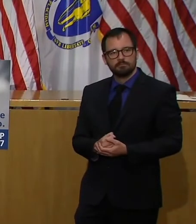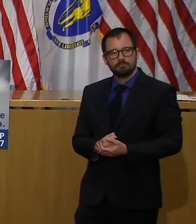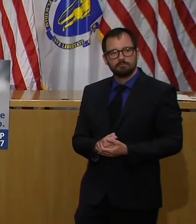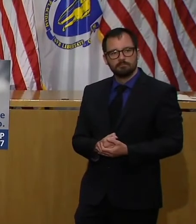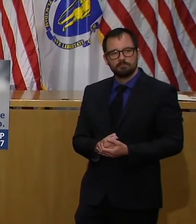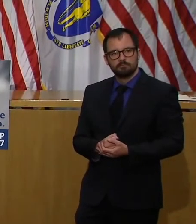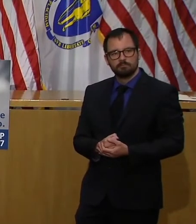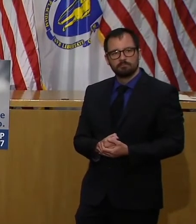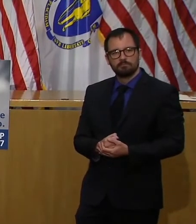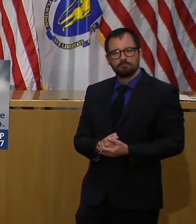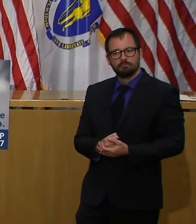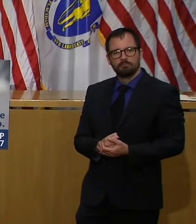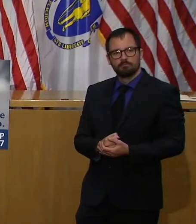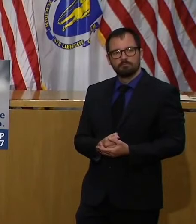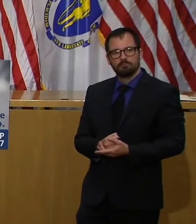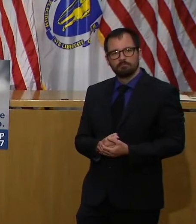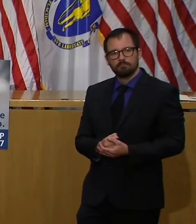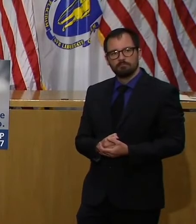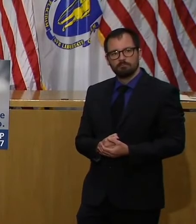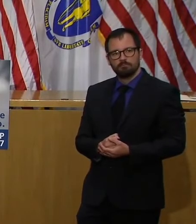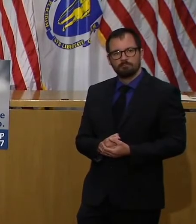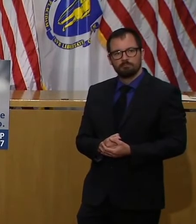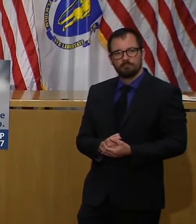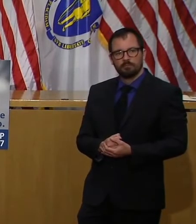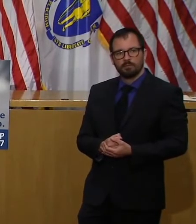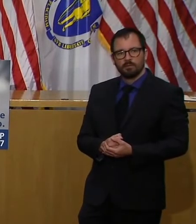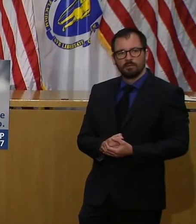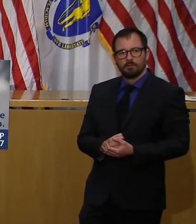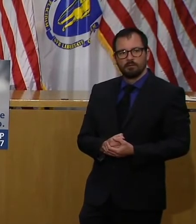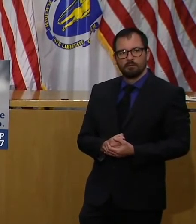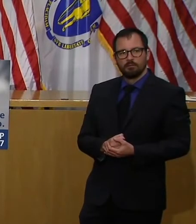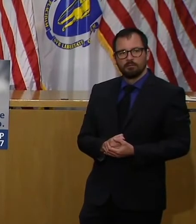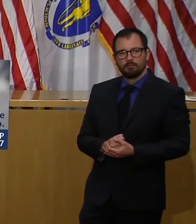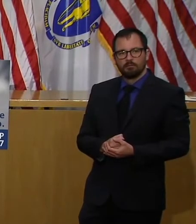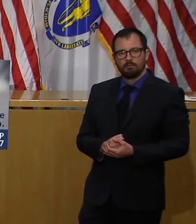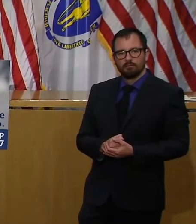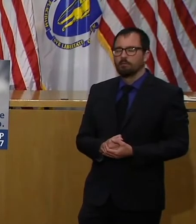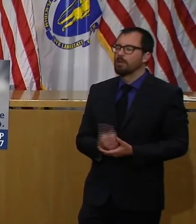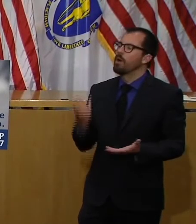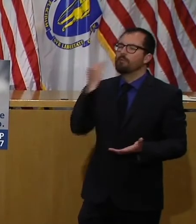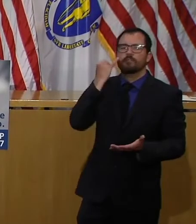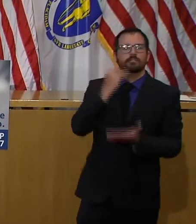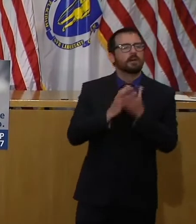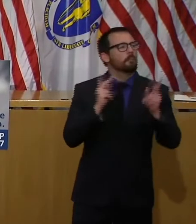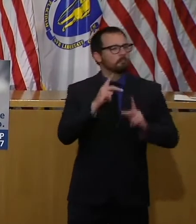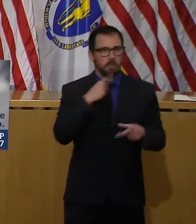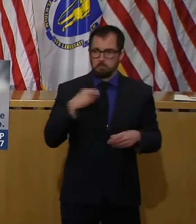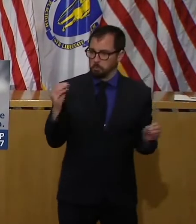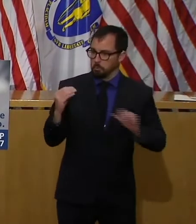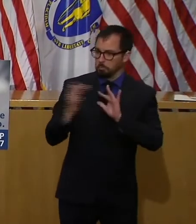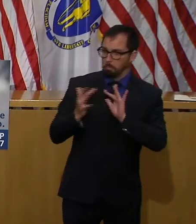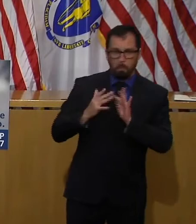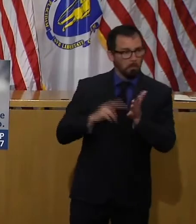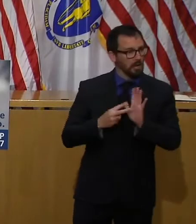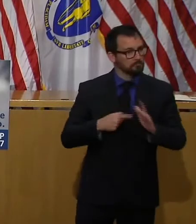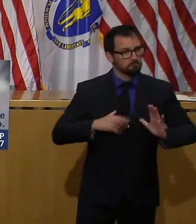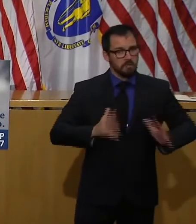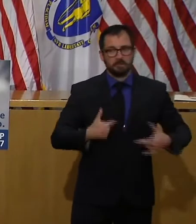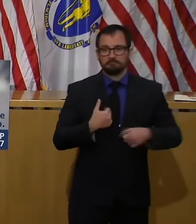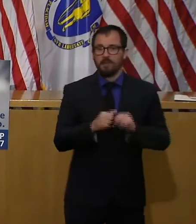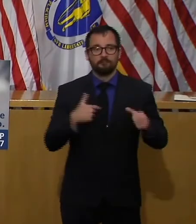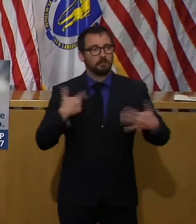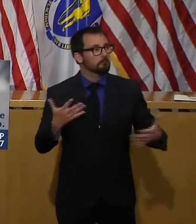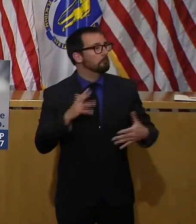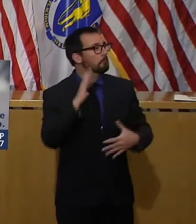I mean, that mindset where I'm not sick, but I know I was near this person who was sick. How do you get rid of that mindset? Because we're all going to be like, I'm not going to tell them because